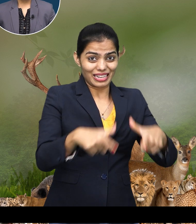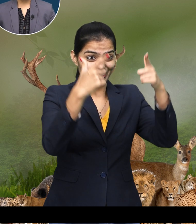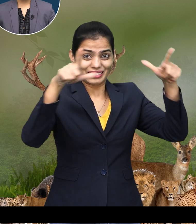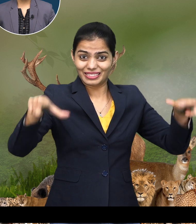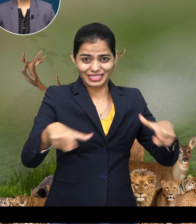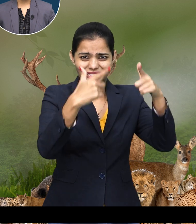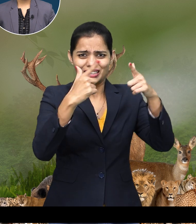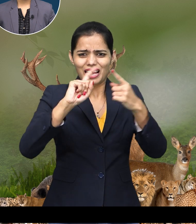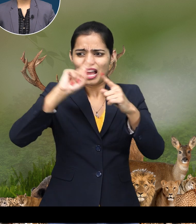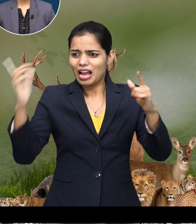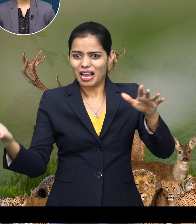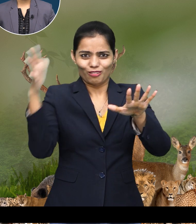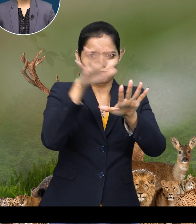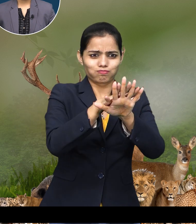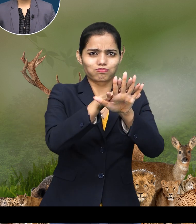vines,